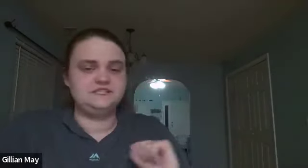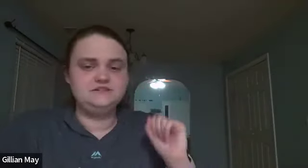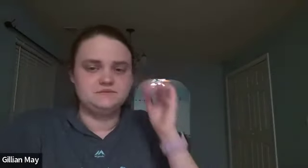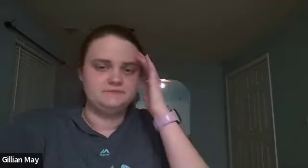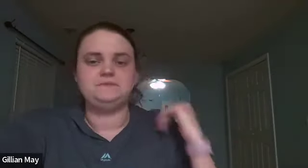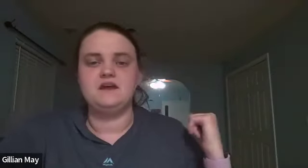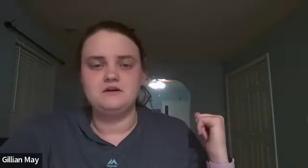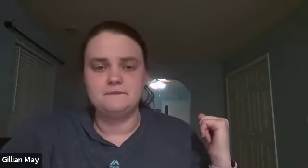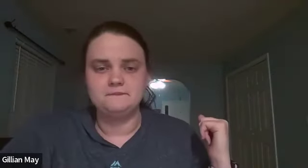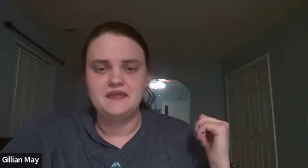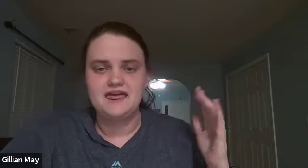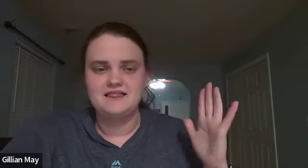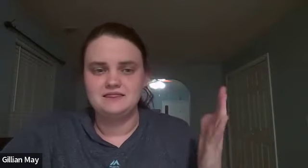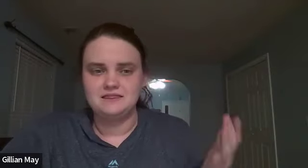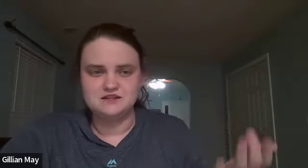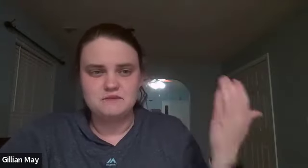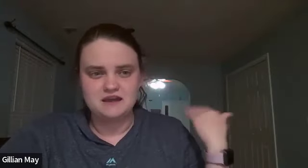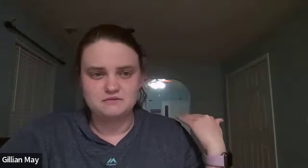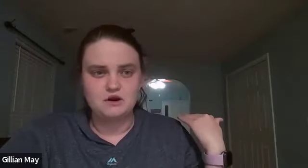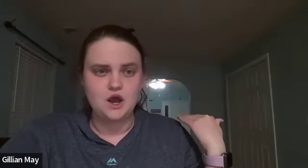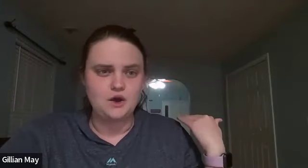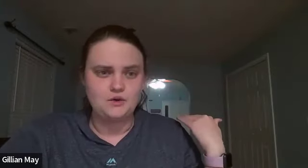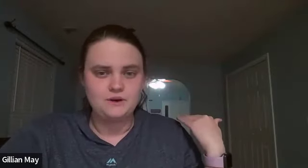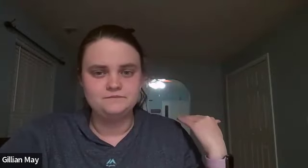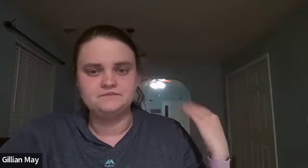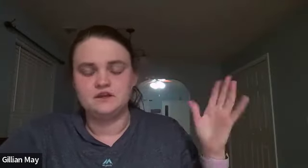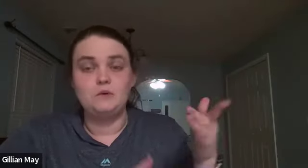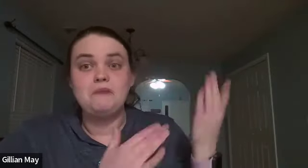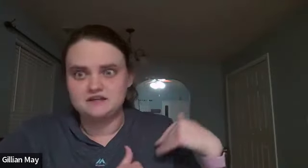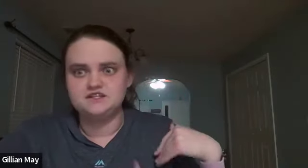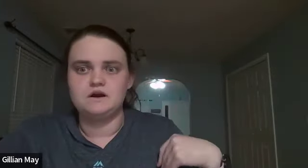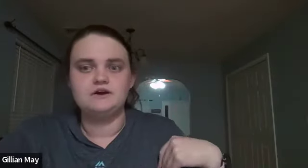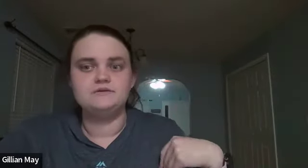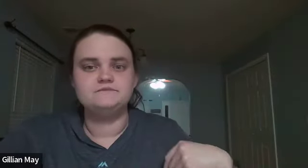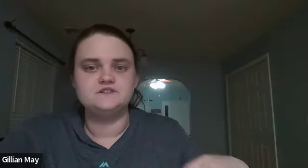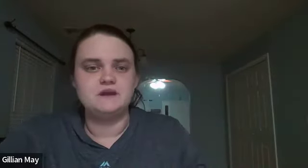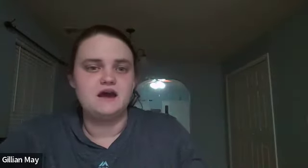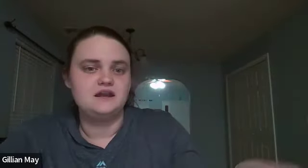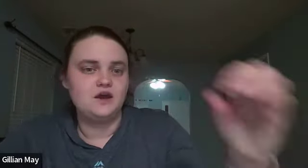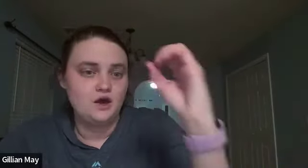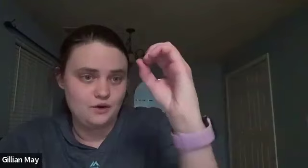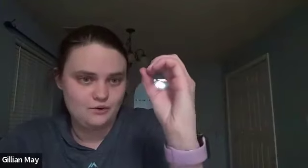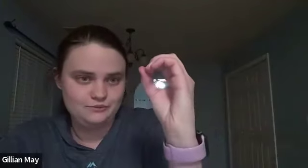Excuse me. Okay. Let's go back through our O. Go back to our O. So we had O.